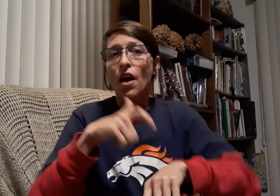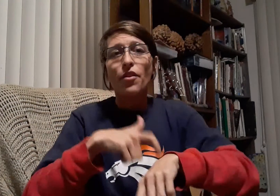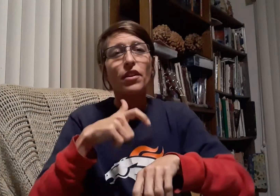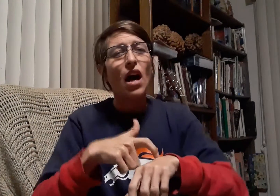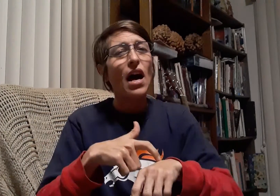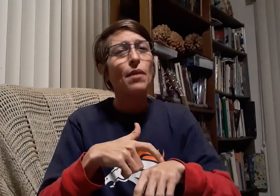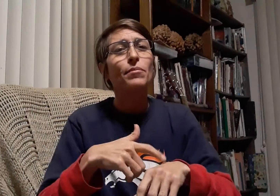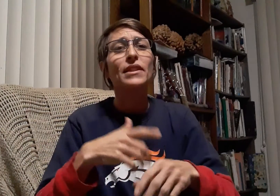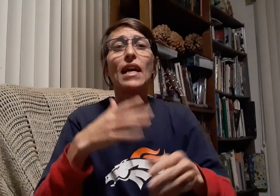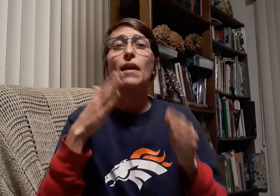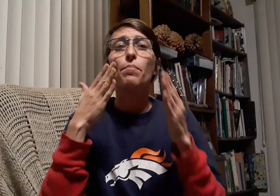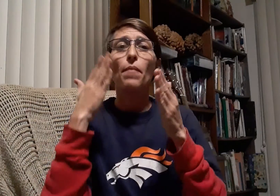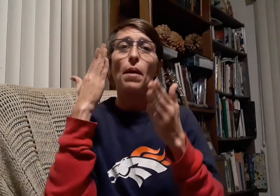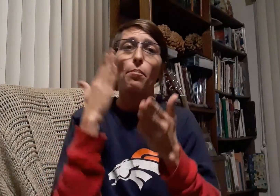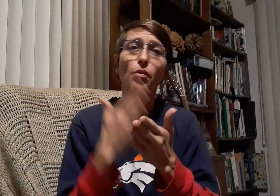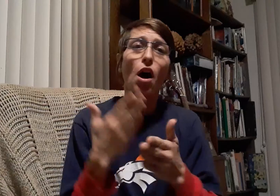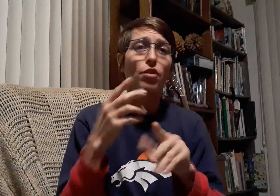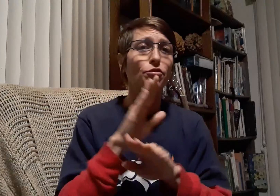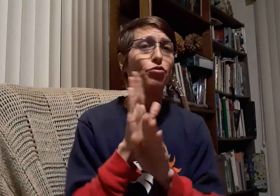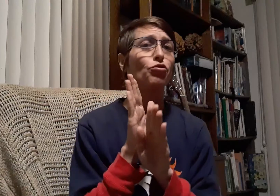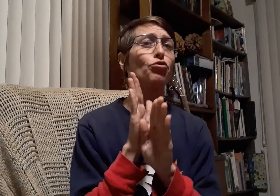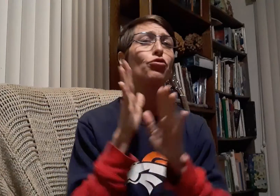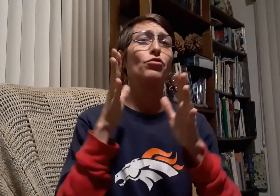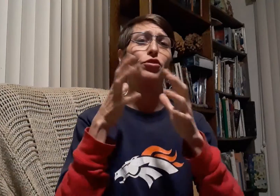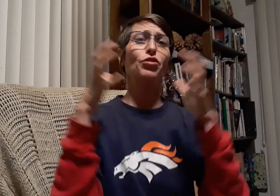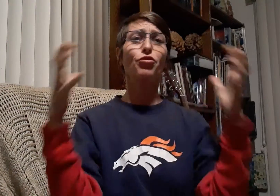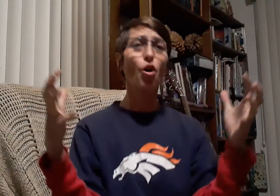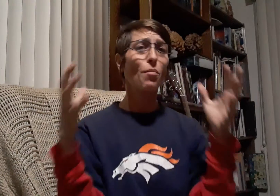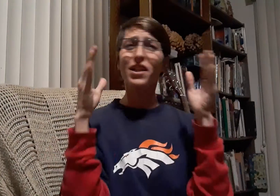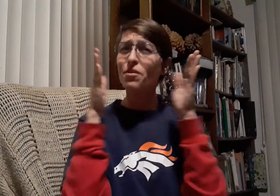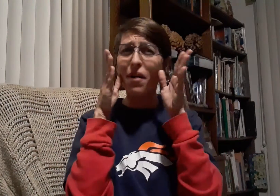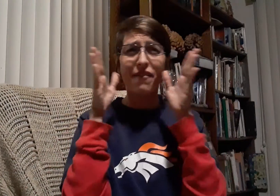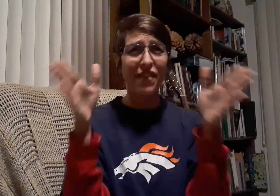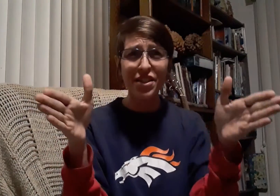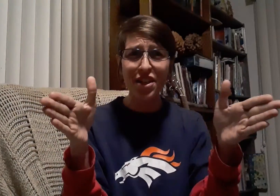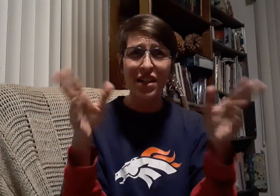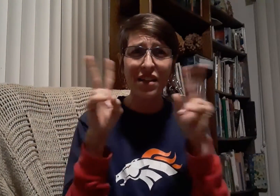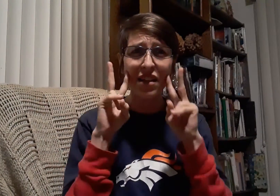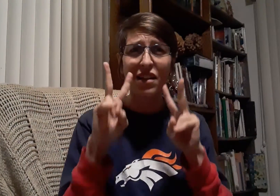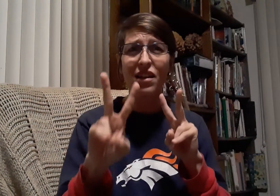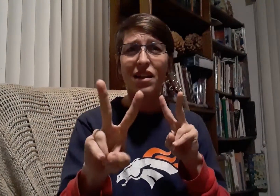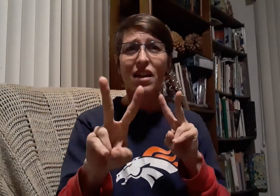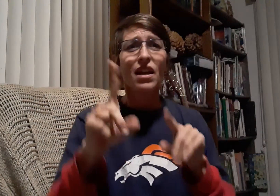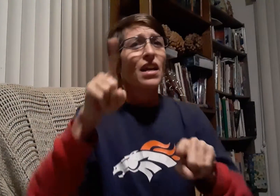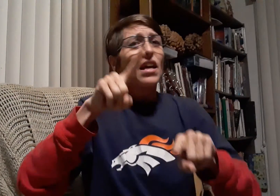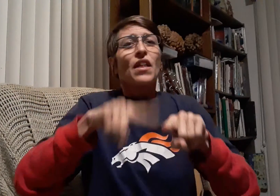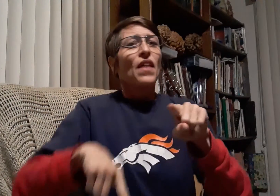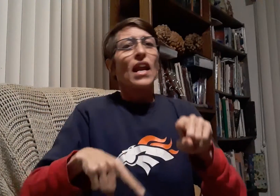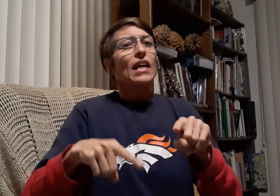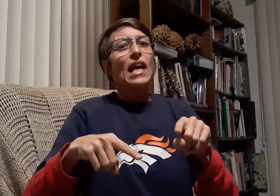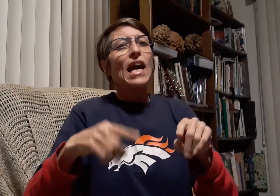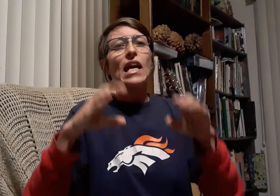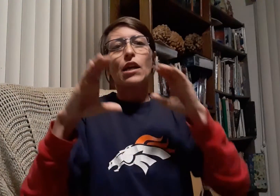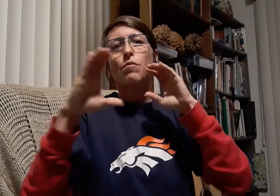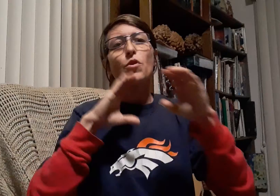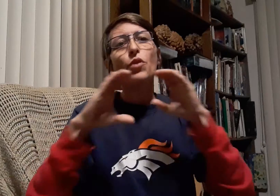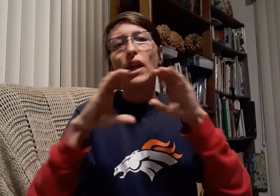Other times it blocks just so much of my vision that I can't